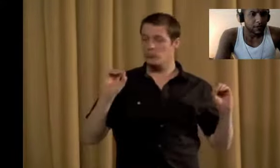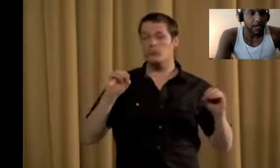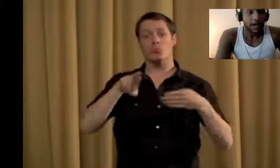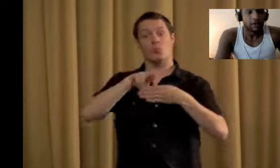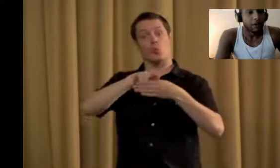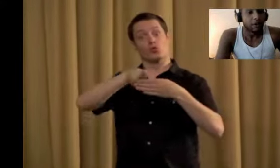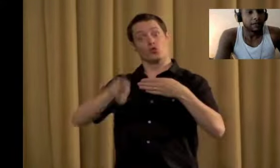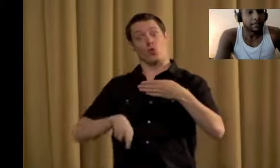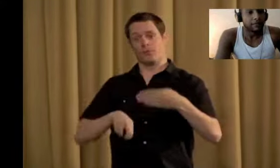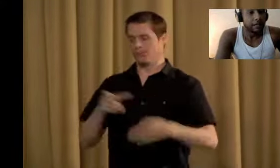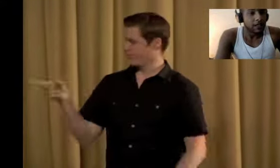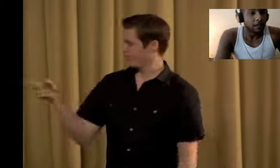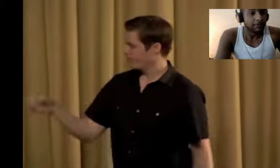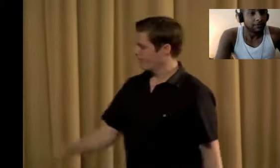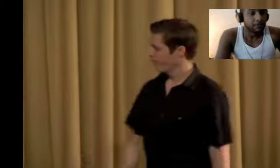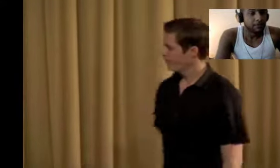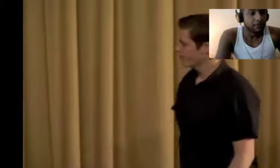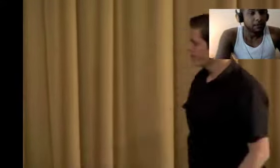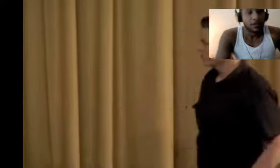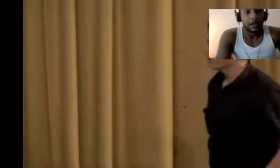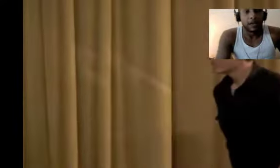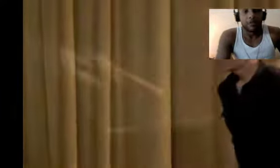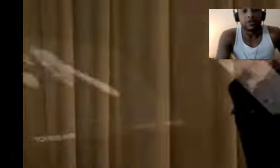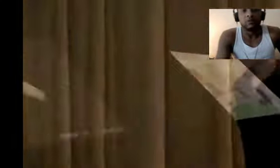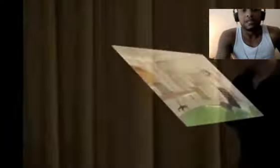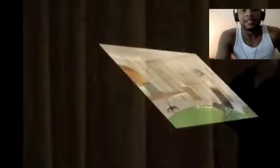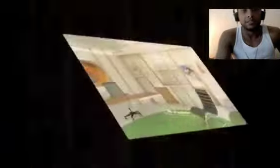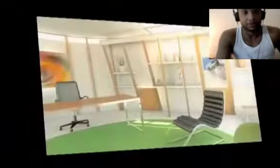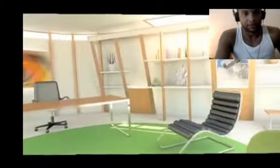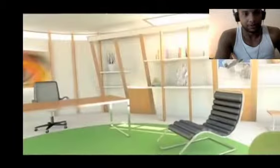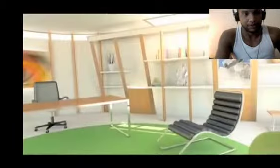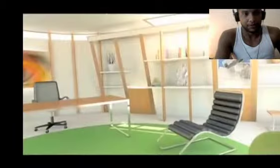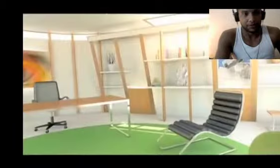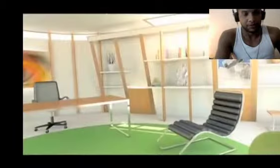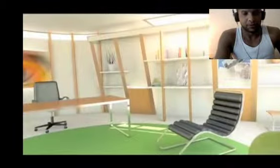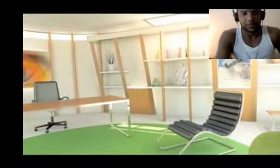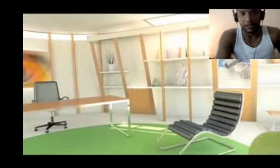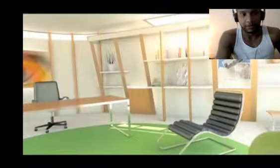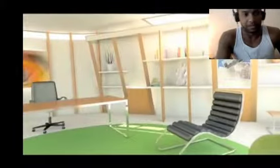and we all look at this video and we don't need a script. Here's another example.